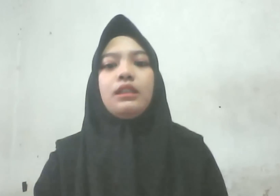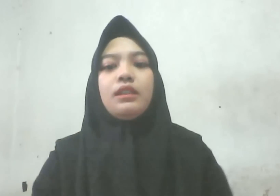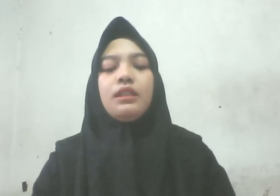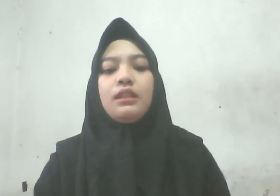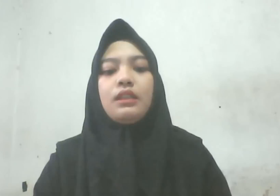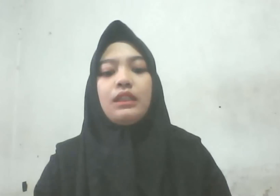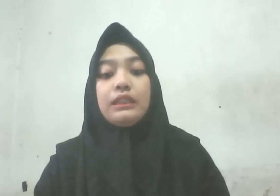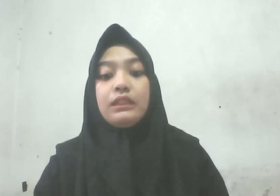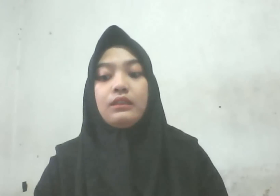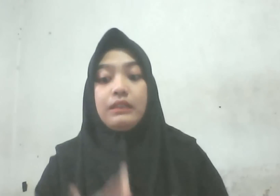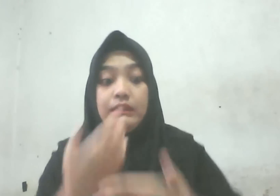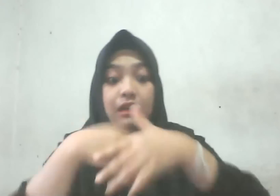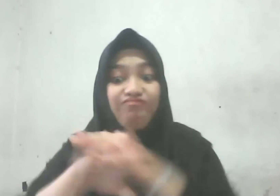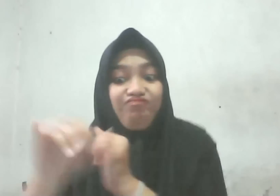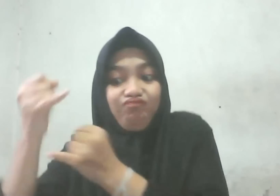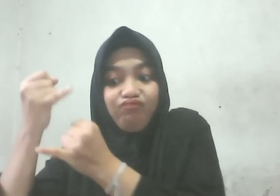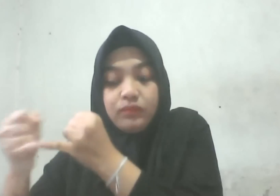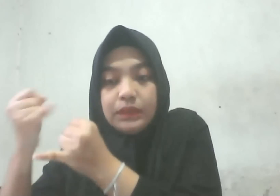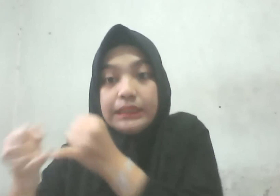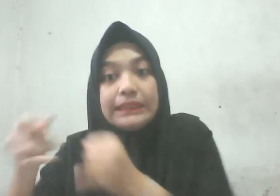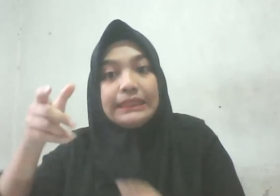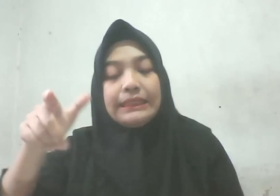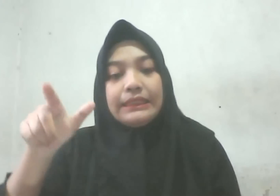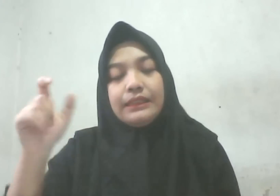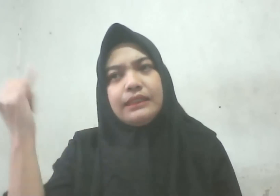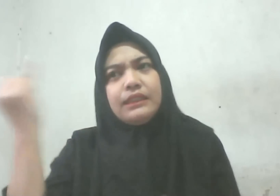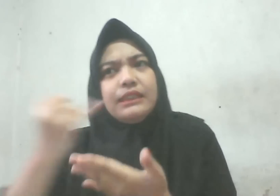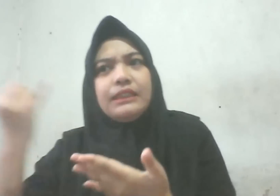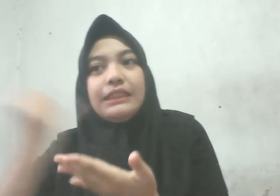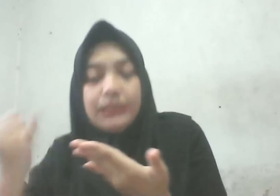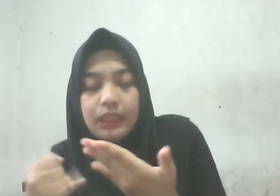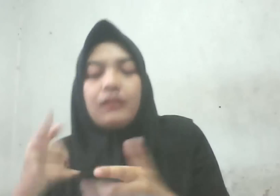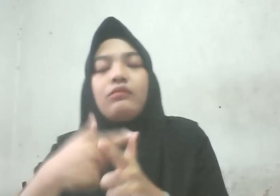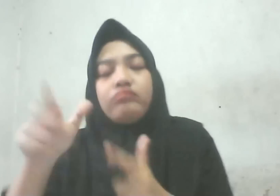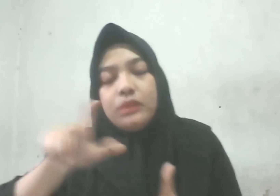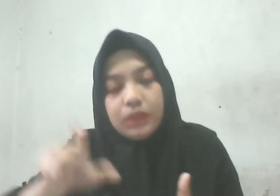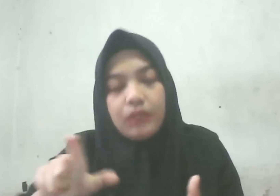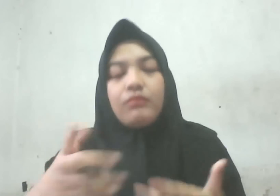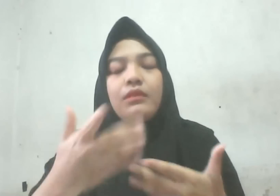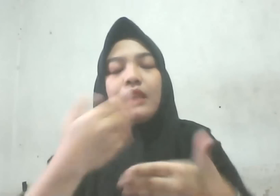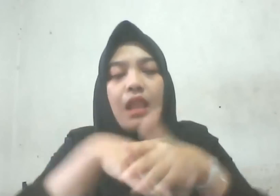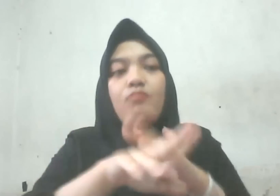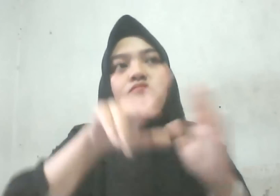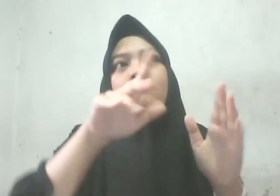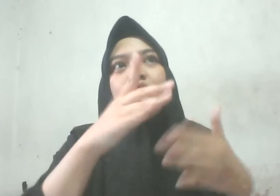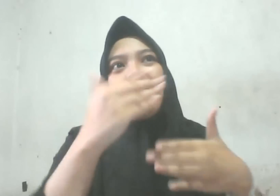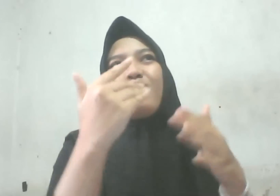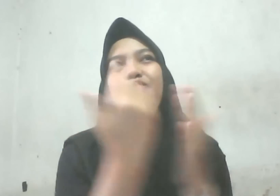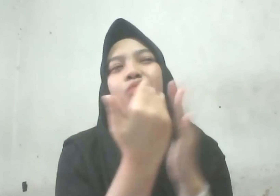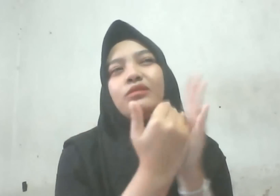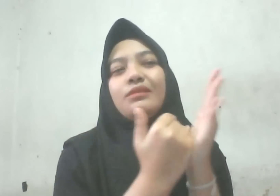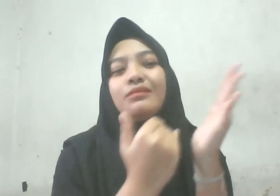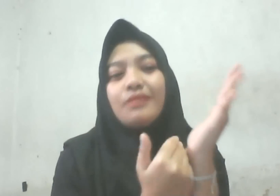at the end of design, at the end of curriculum planning, at the end of policy making.